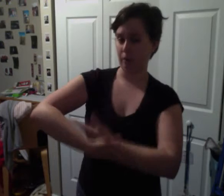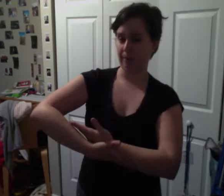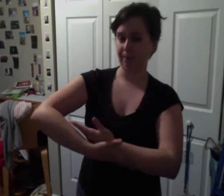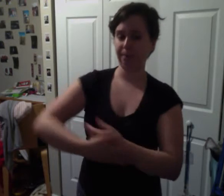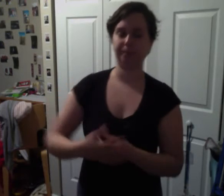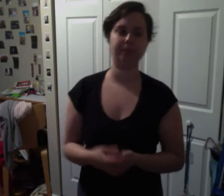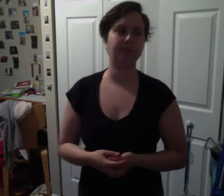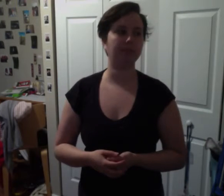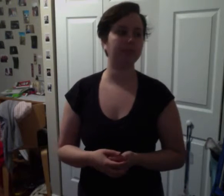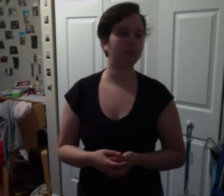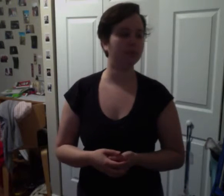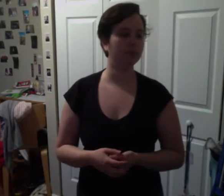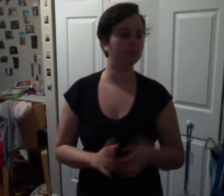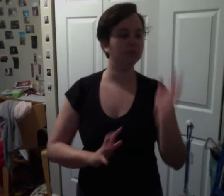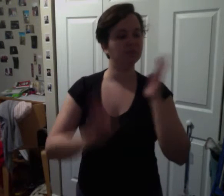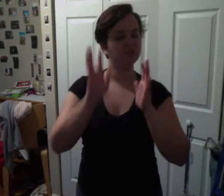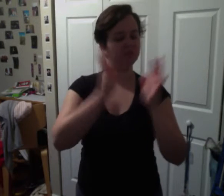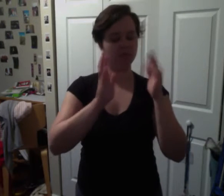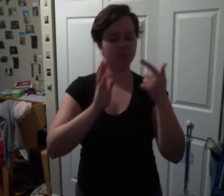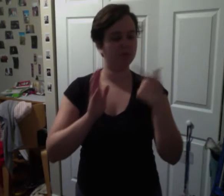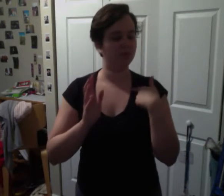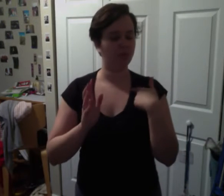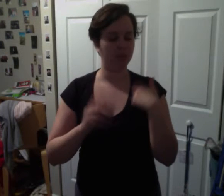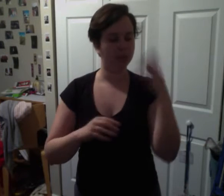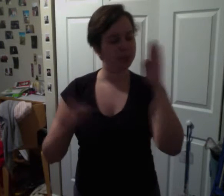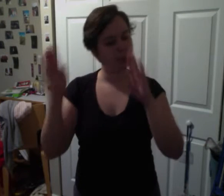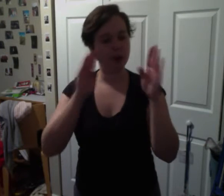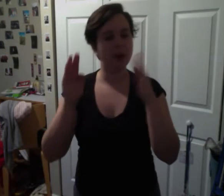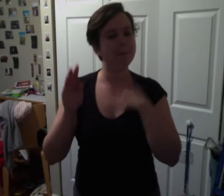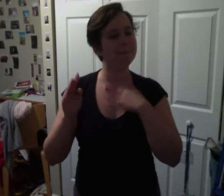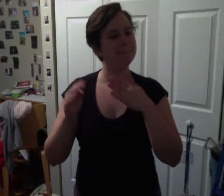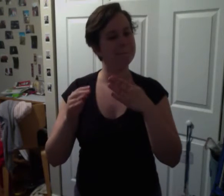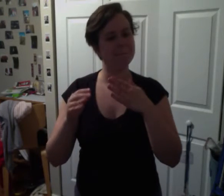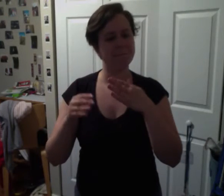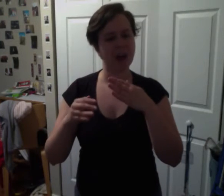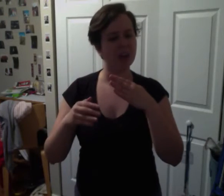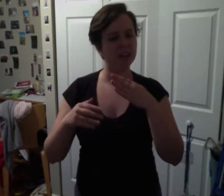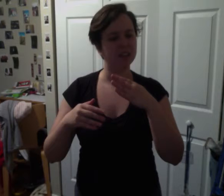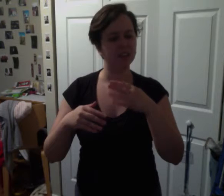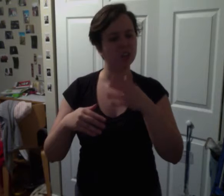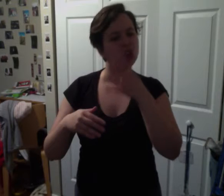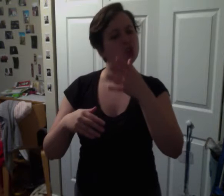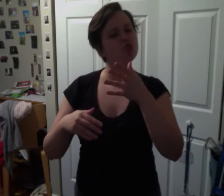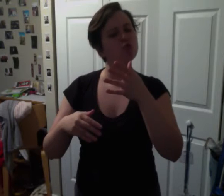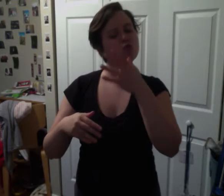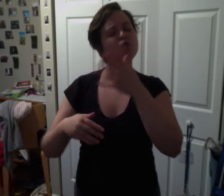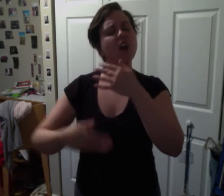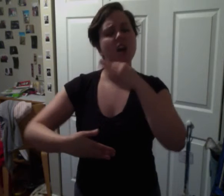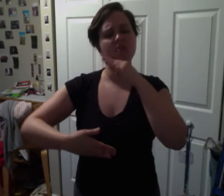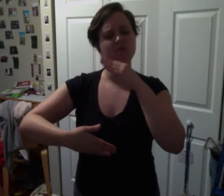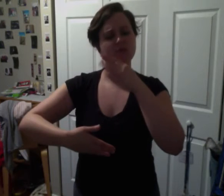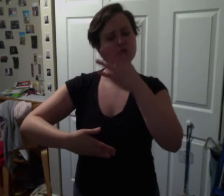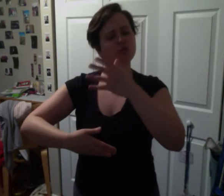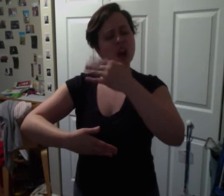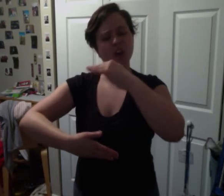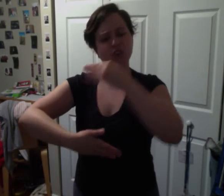lives. And you blew that completely out of the water, you and your husband. One of the fruits of that is, my relationship with my granddaughters. They